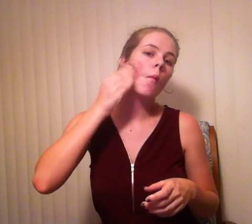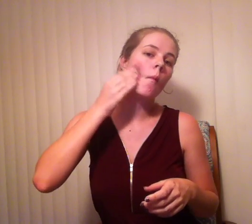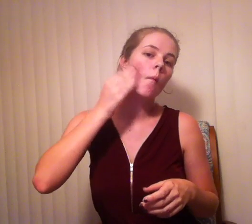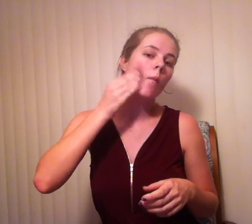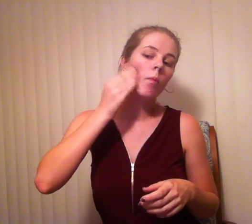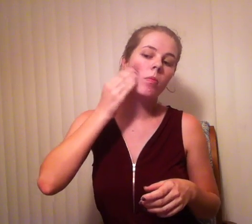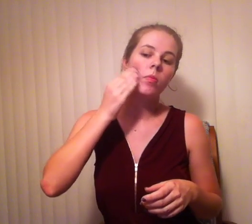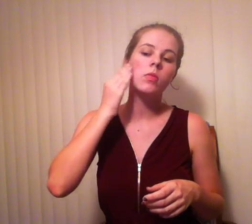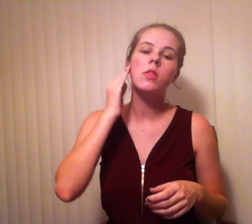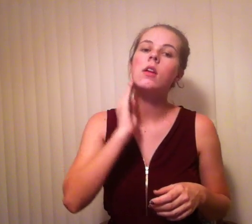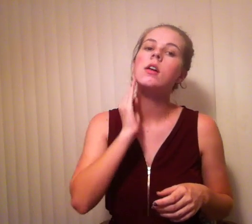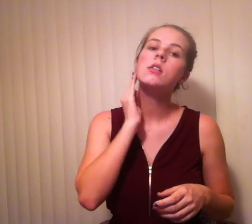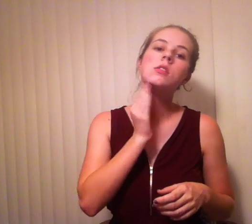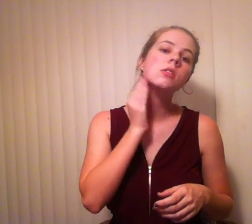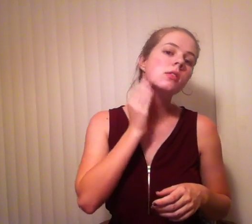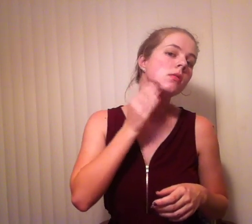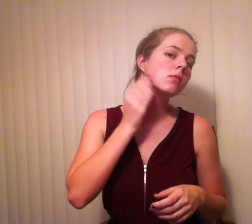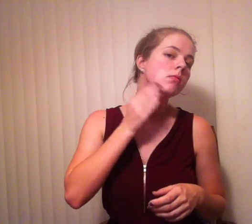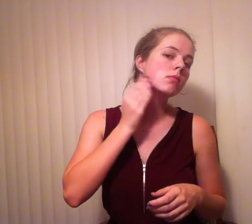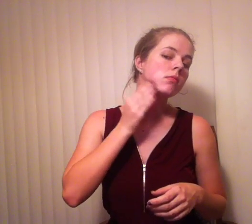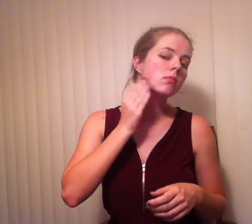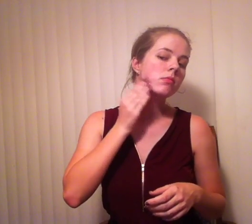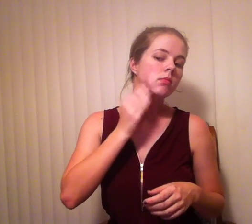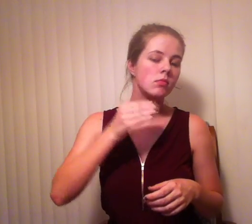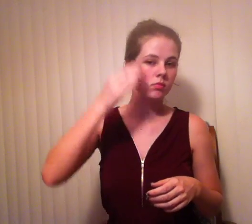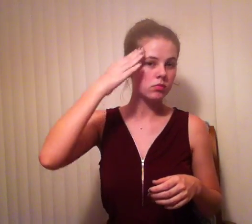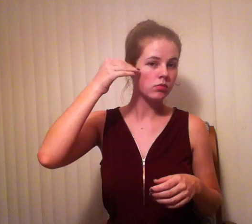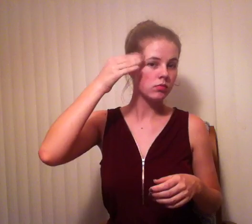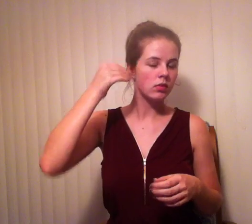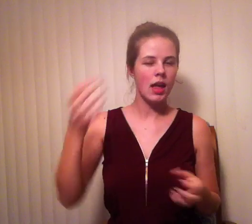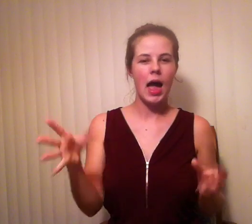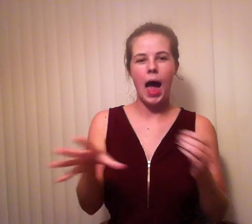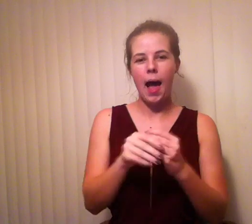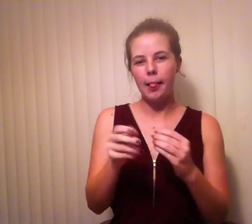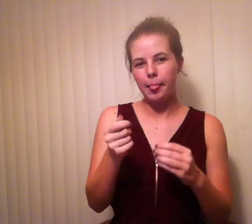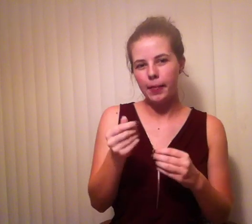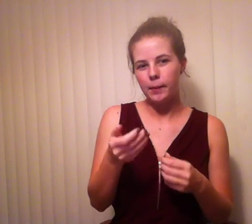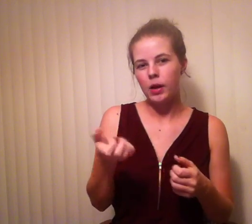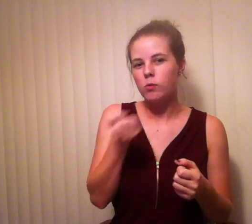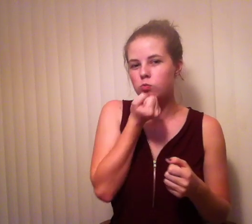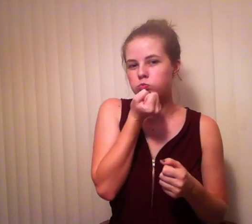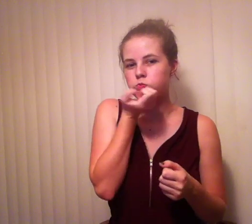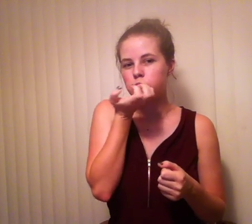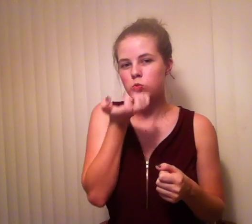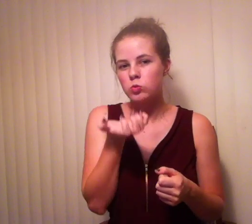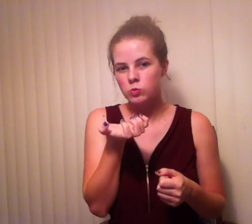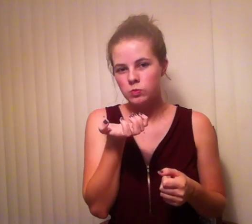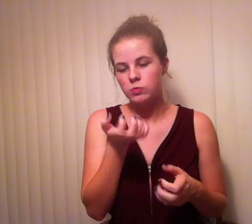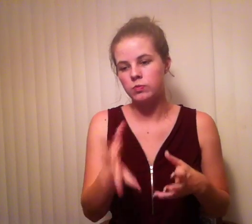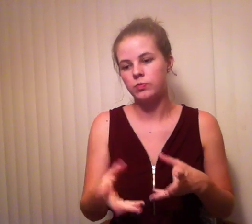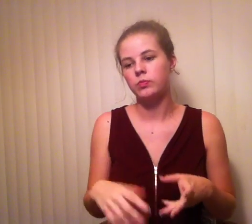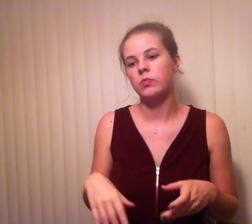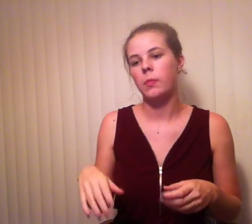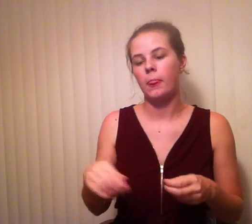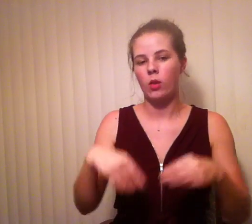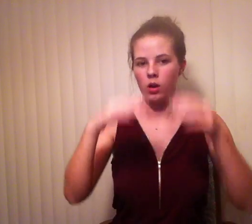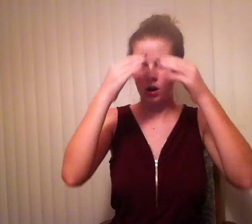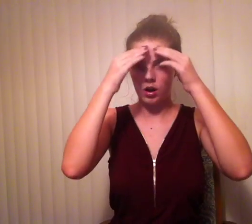bit along the jawline. I just want to add a little bit of warmth to the skin. Make sure you're just adding it sort of to the outskirts of the face. You want to keep this area